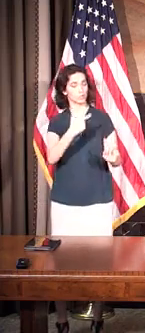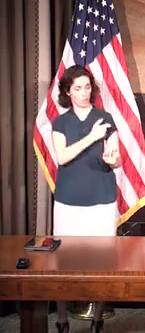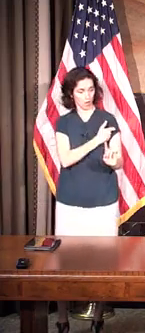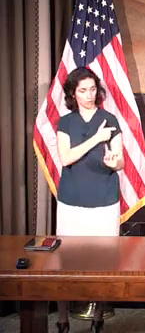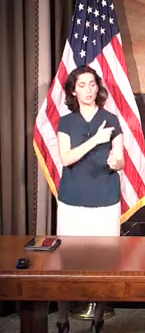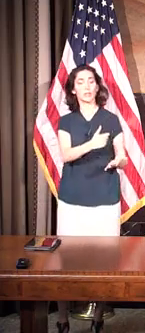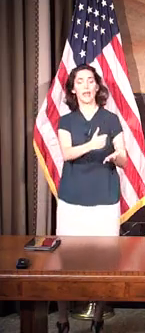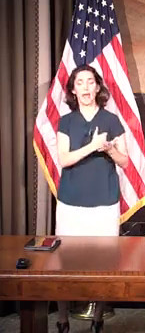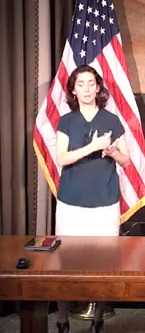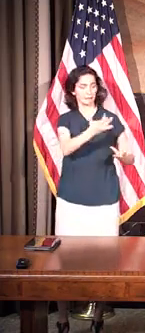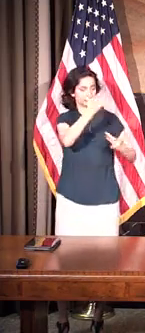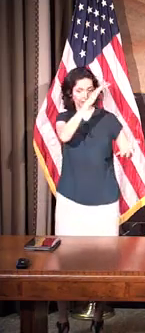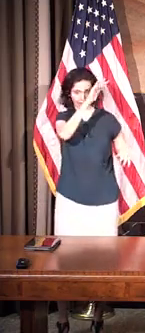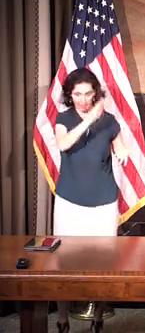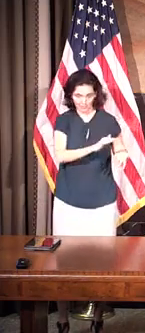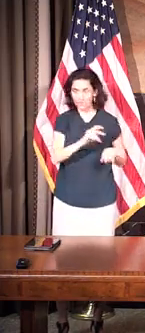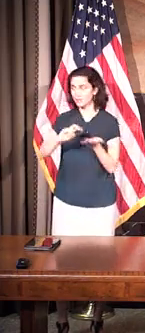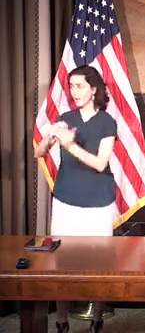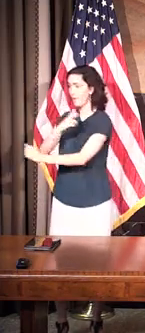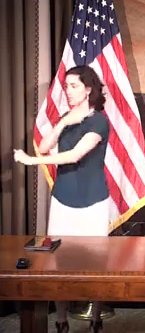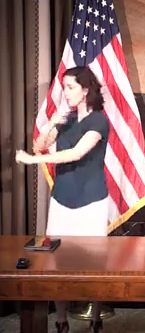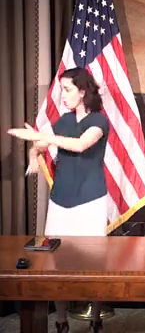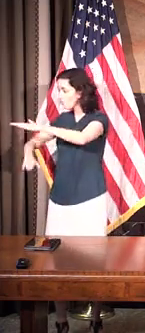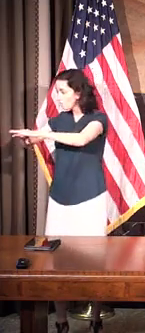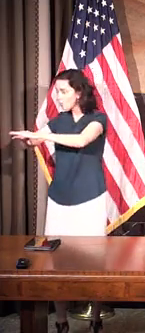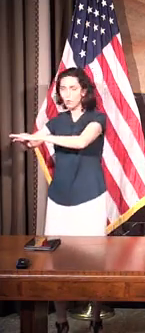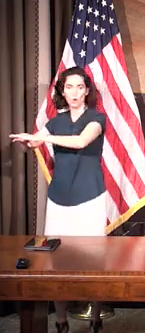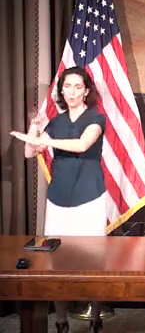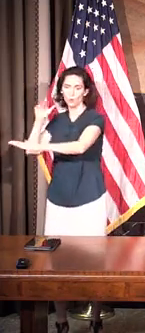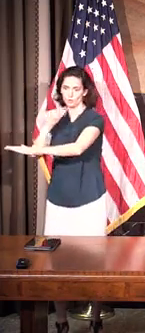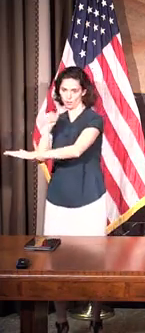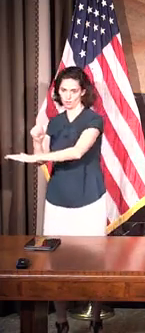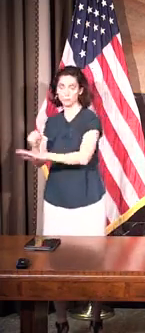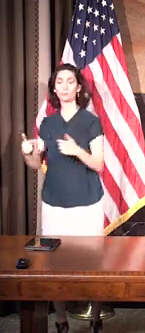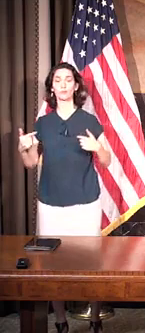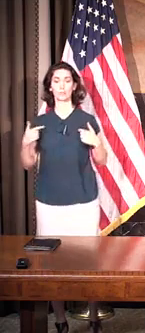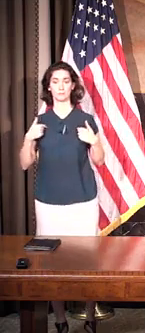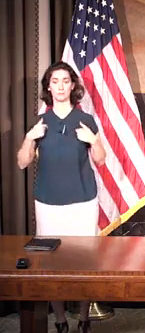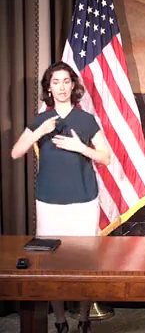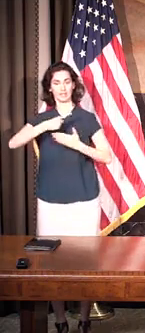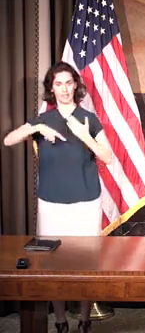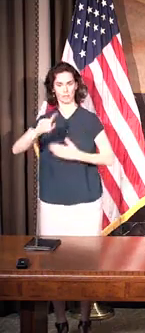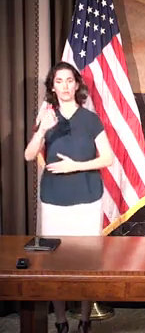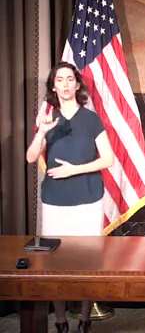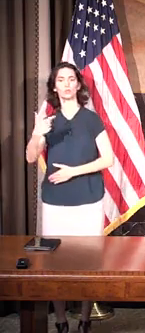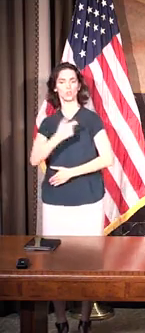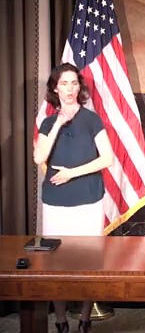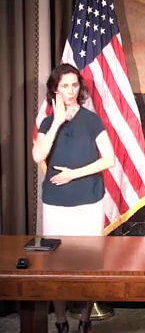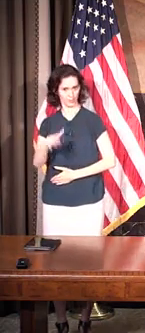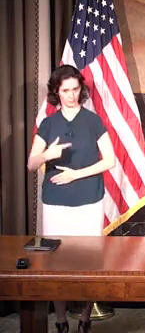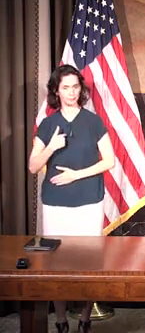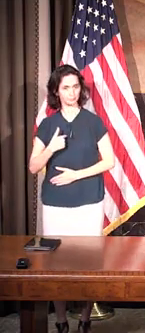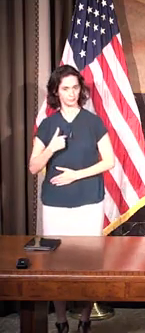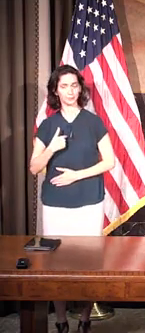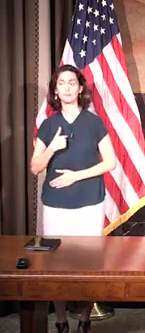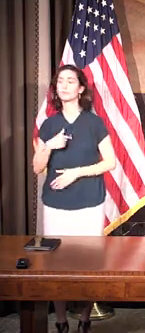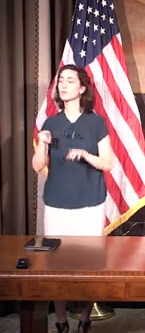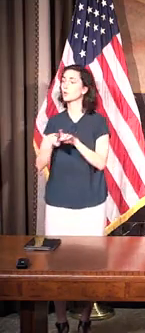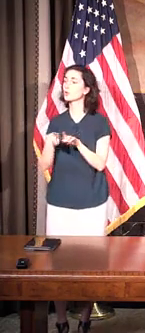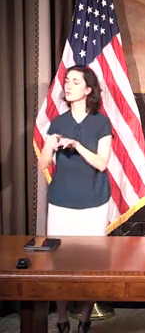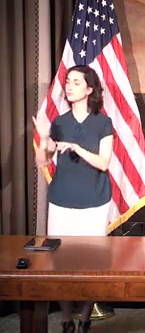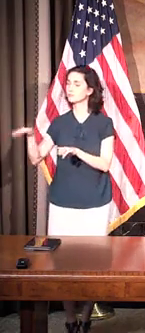our capacity of our hospitals. I'll be getting my flu shot next week. And it's also good to remind